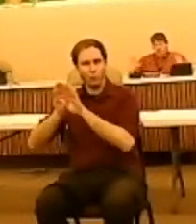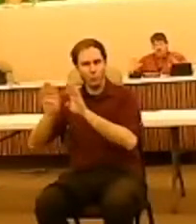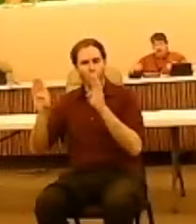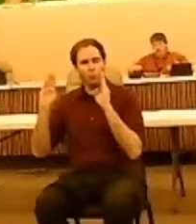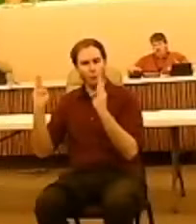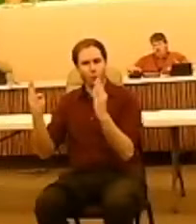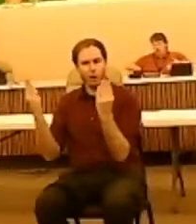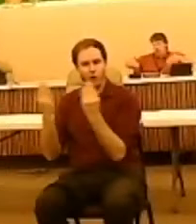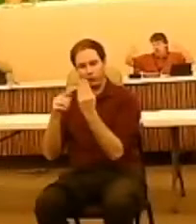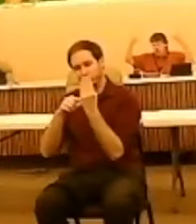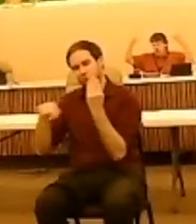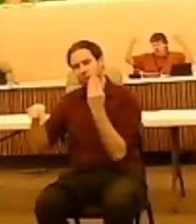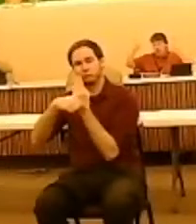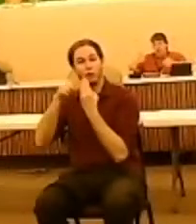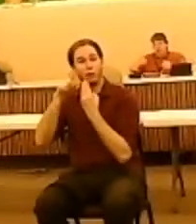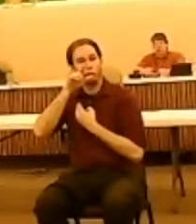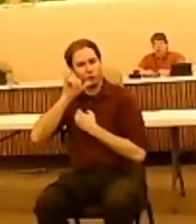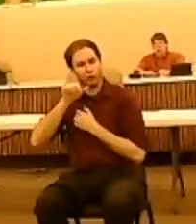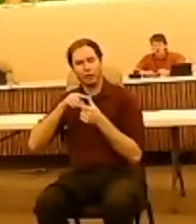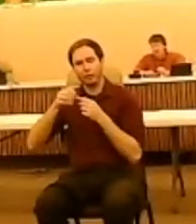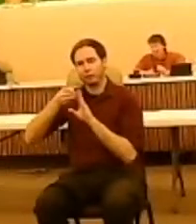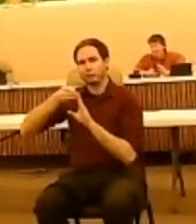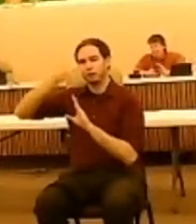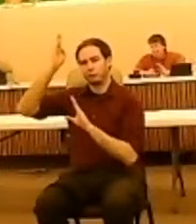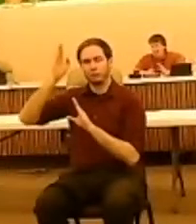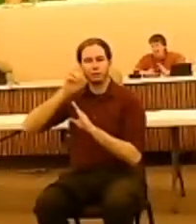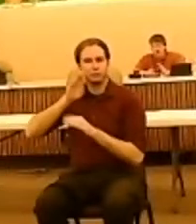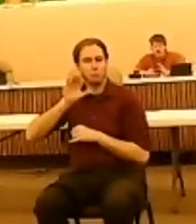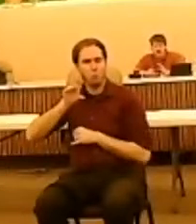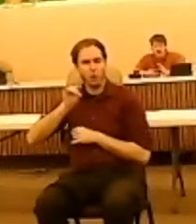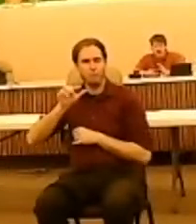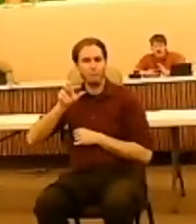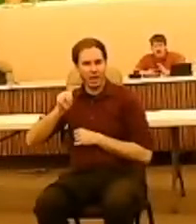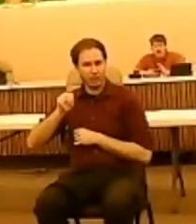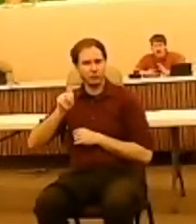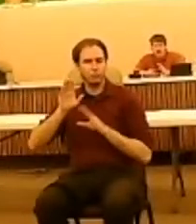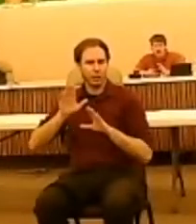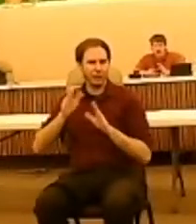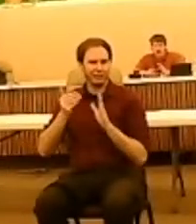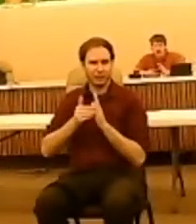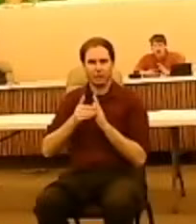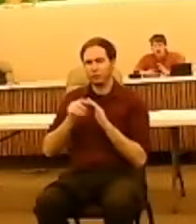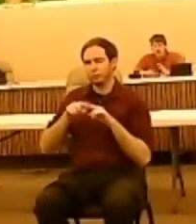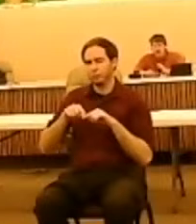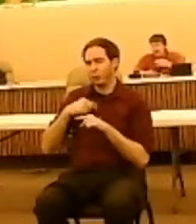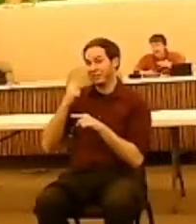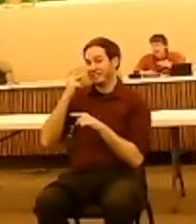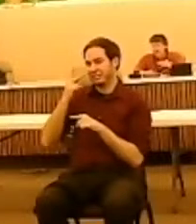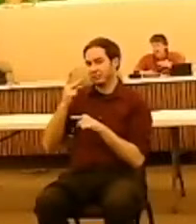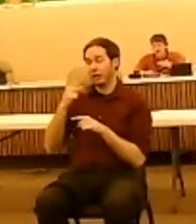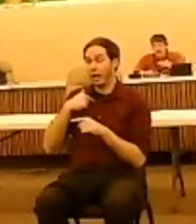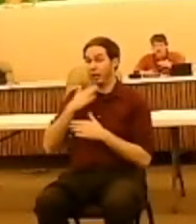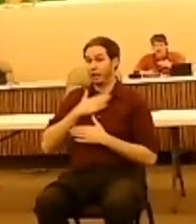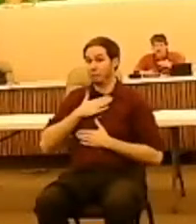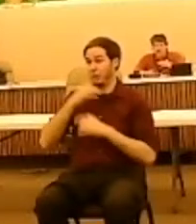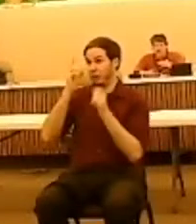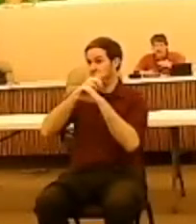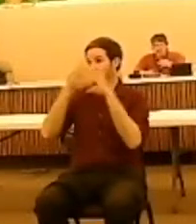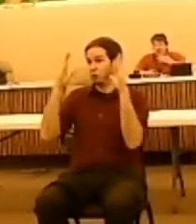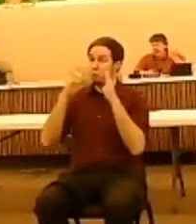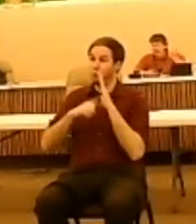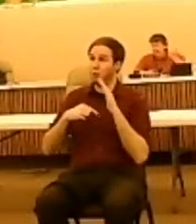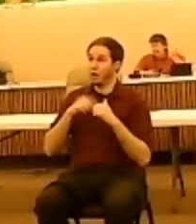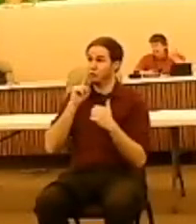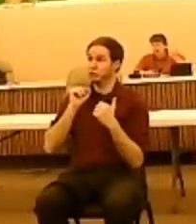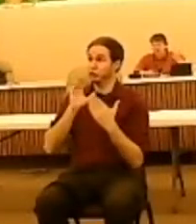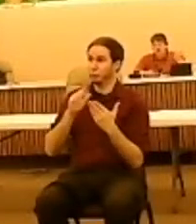would be cobblestone and then board and batten up, you know. That, but again, I want to see, I have ideas of what I would do. I'm